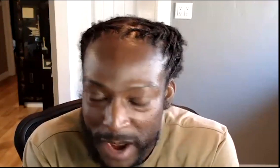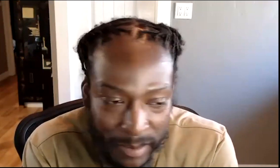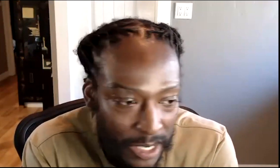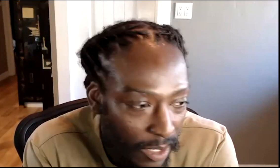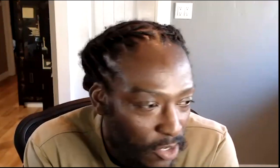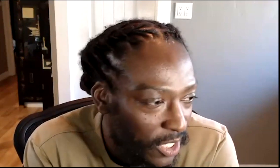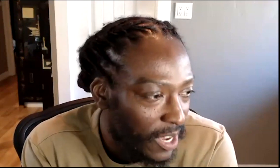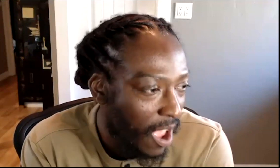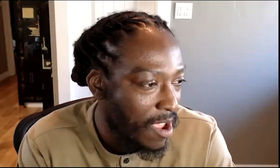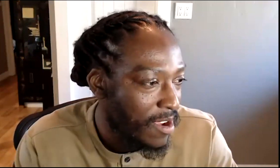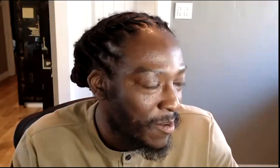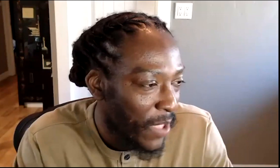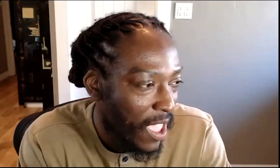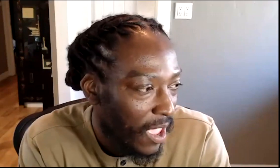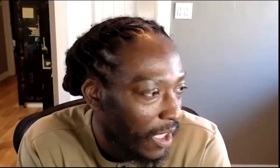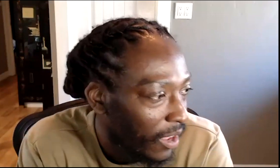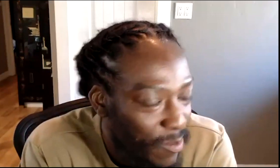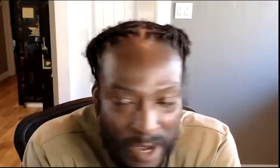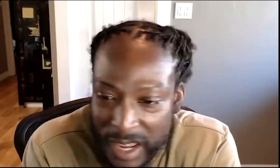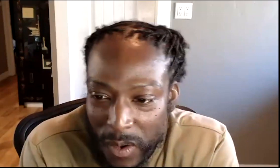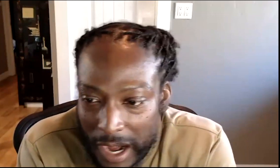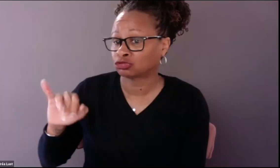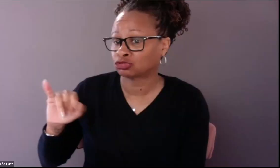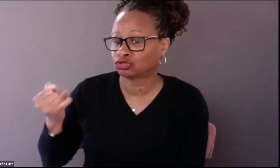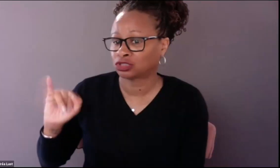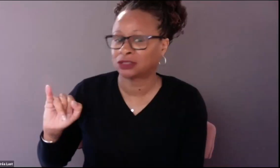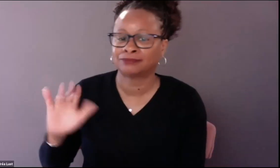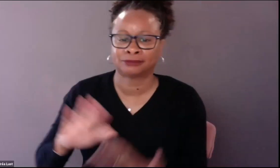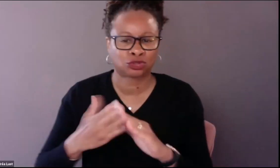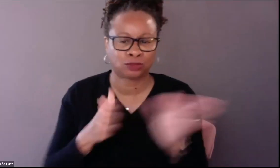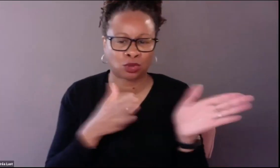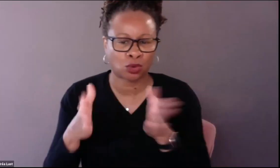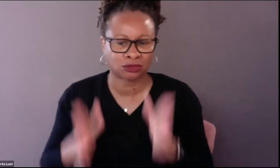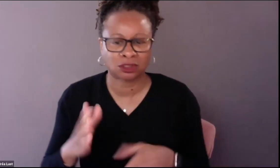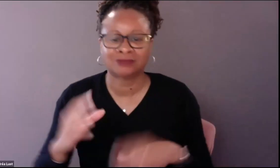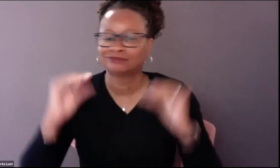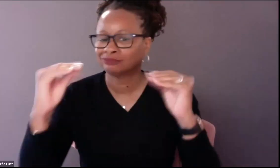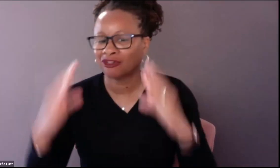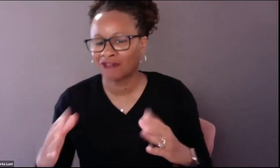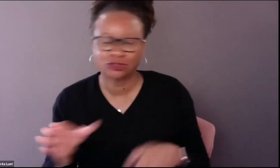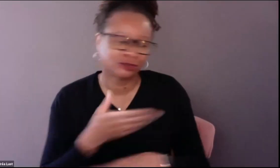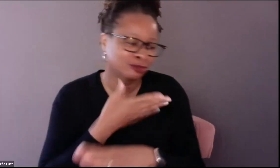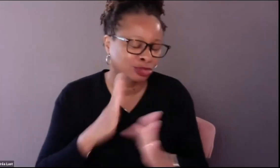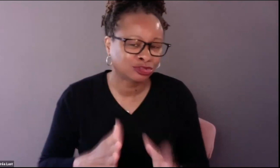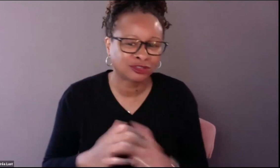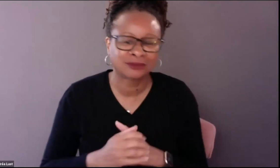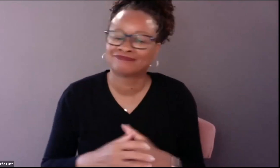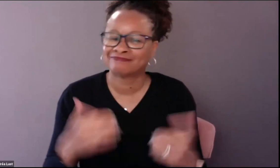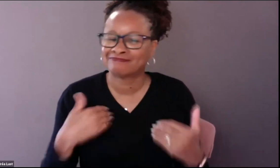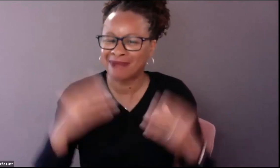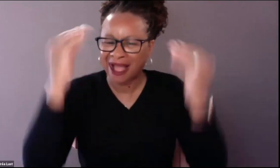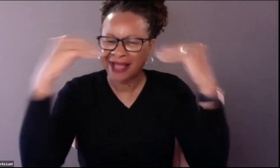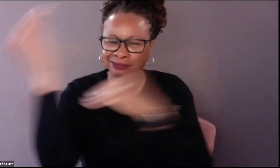So my name is Kalonji. I am a community organizer, professor, a musician. I wear a lot of different